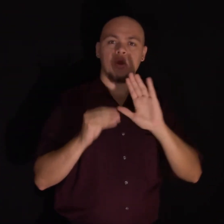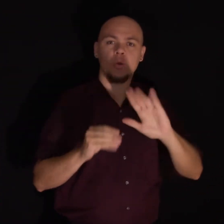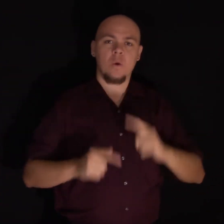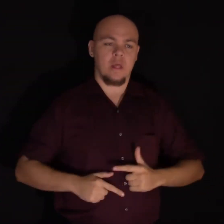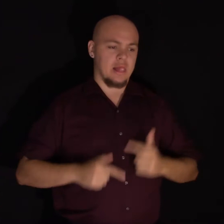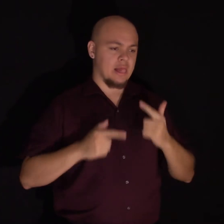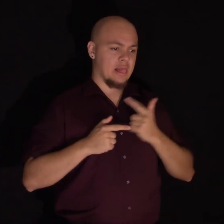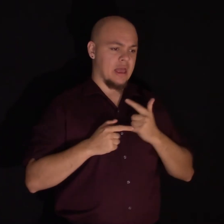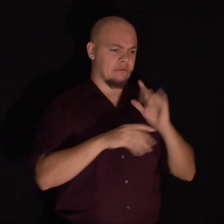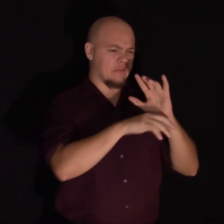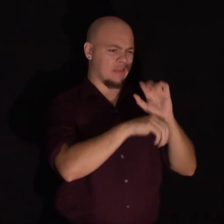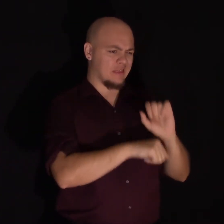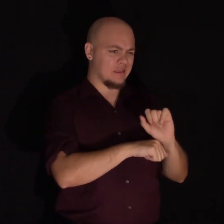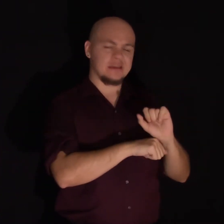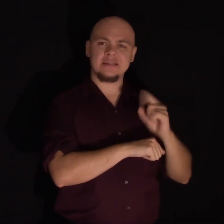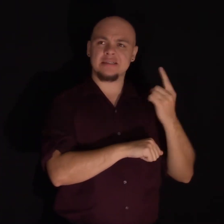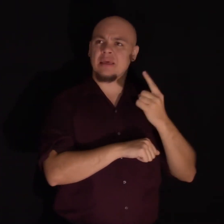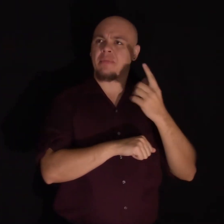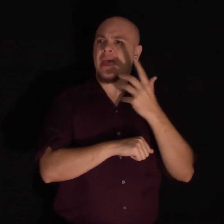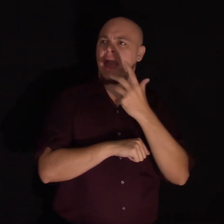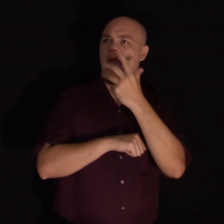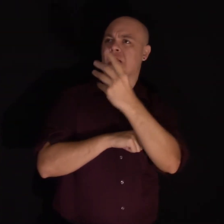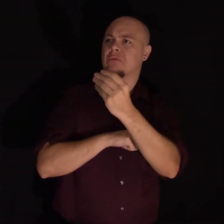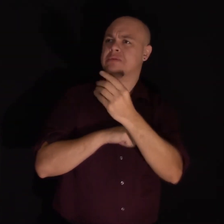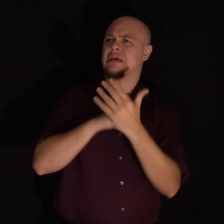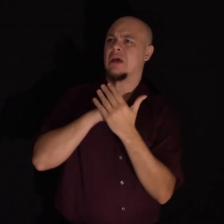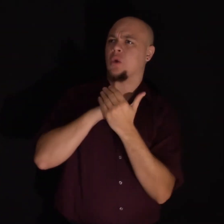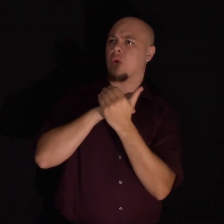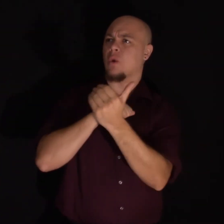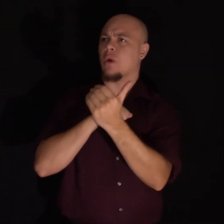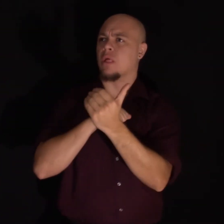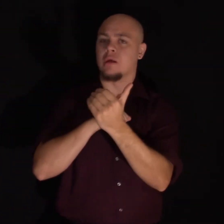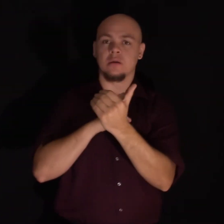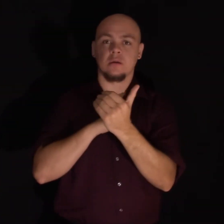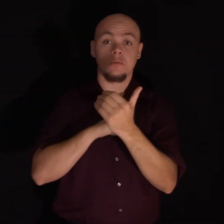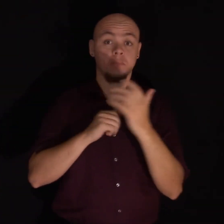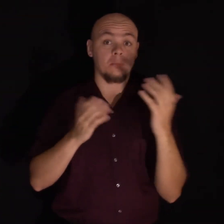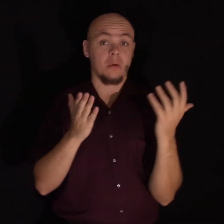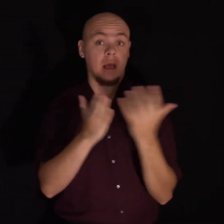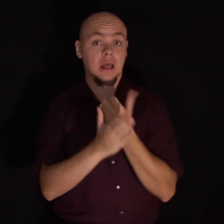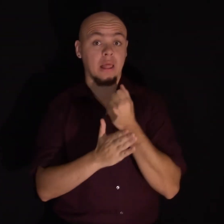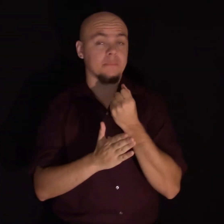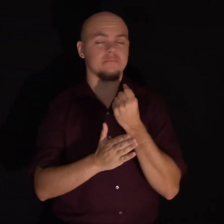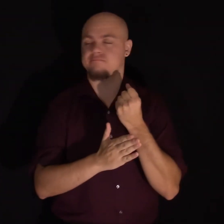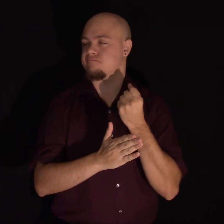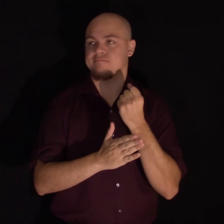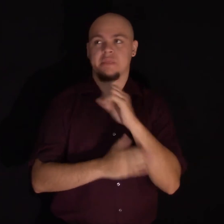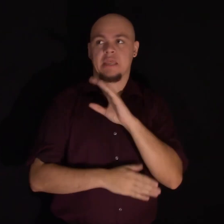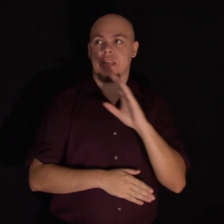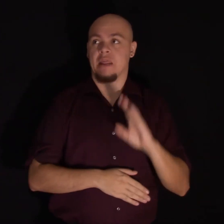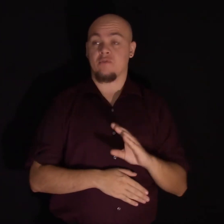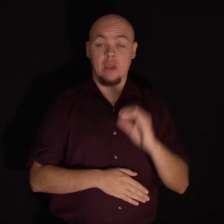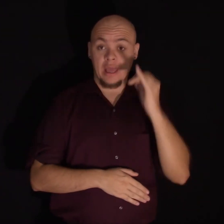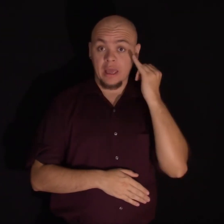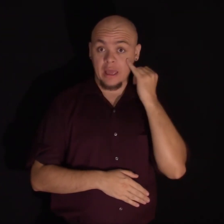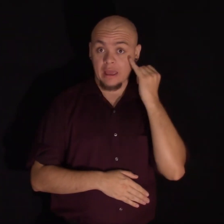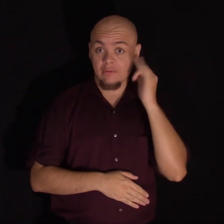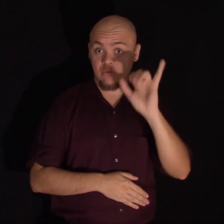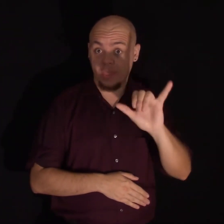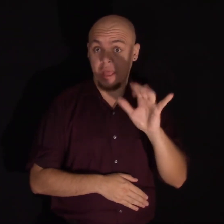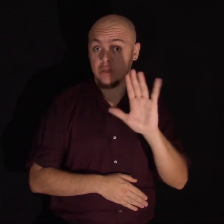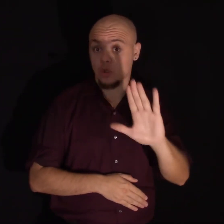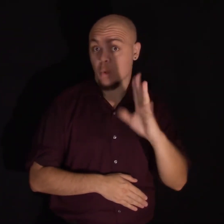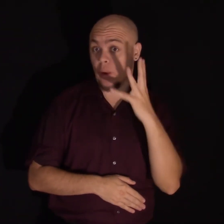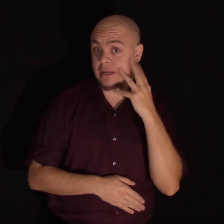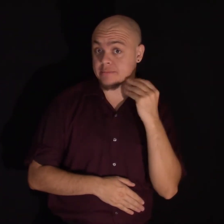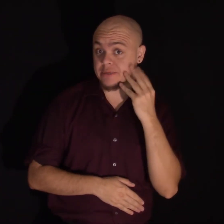was calling to you, but that you didn't feel entitled to it? If so, don't